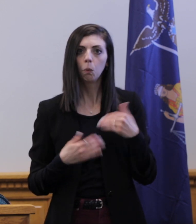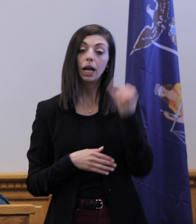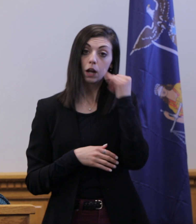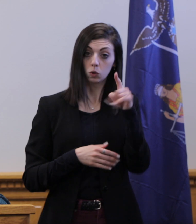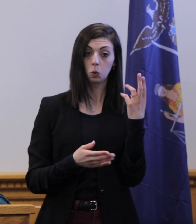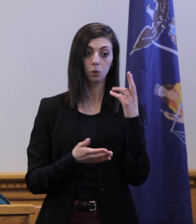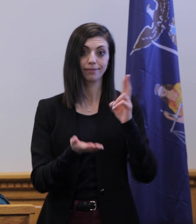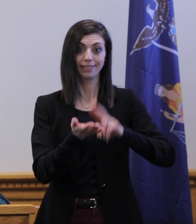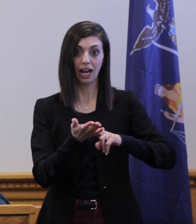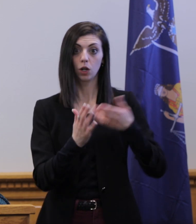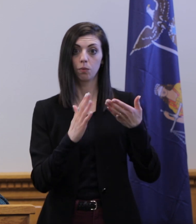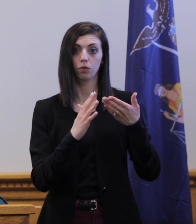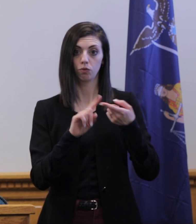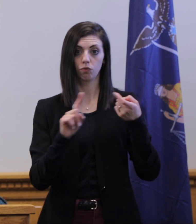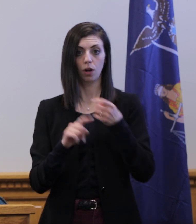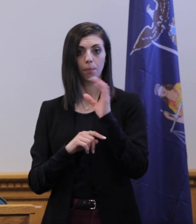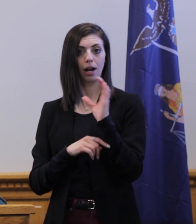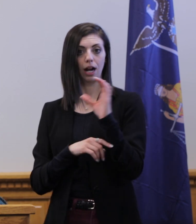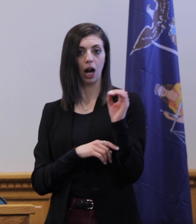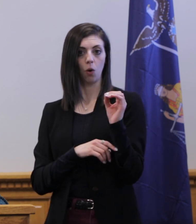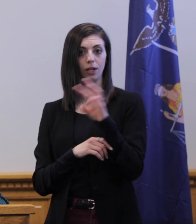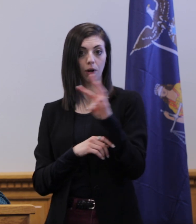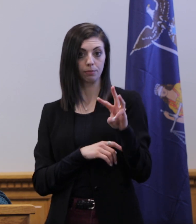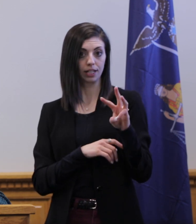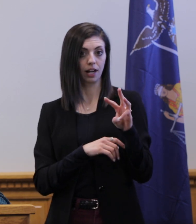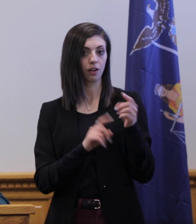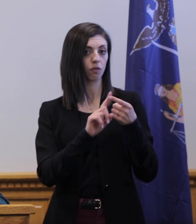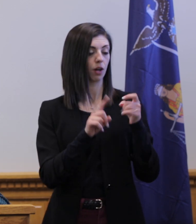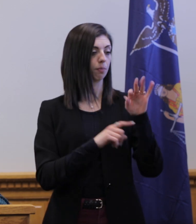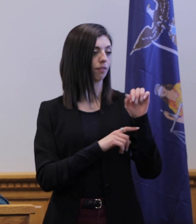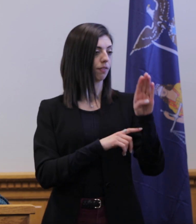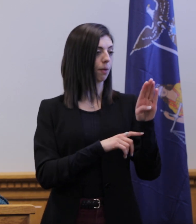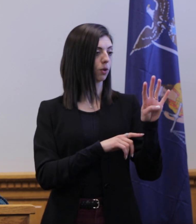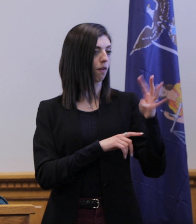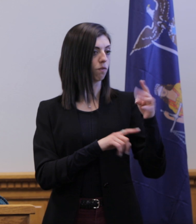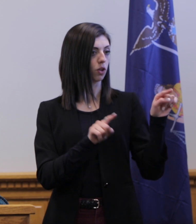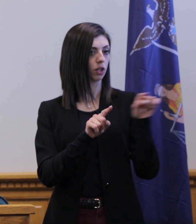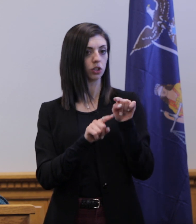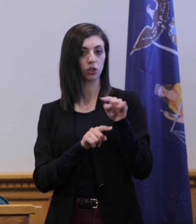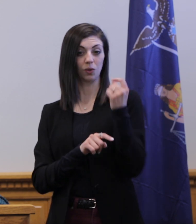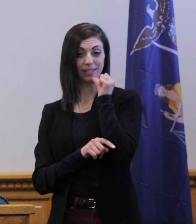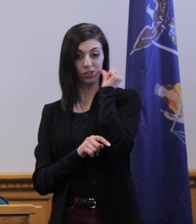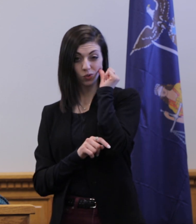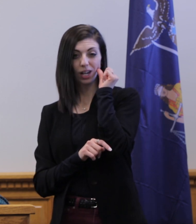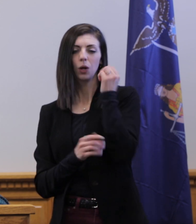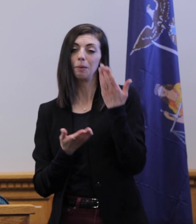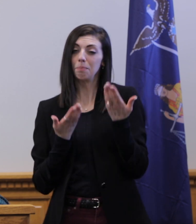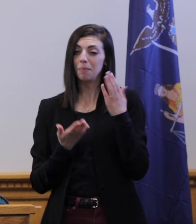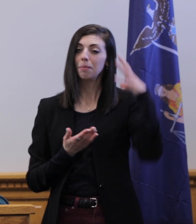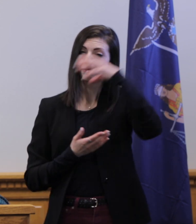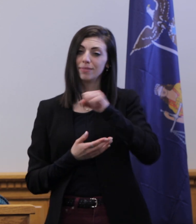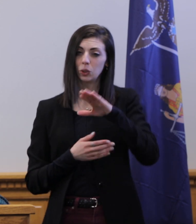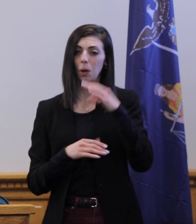to volunteer through the county website between February 4th and yesterday, we may not have received your email.